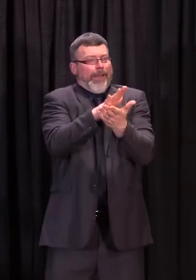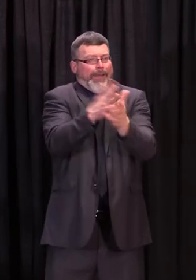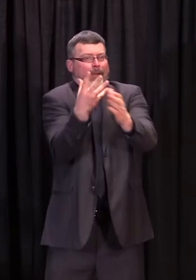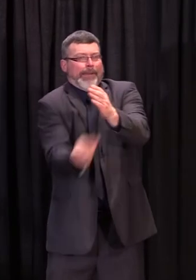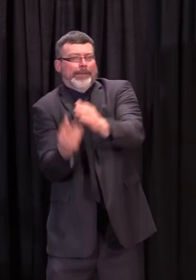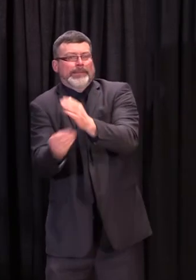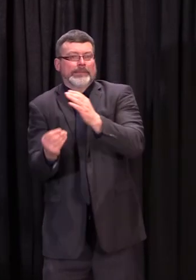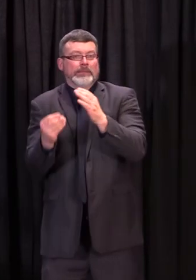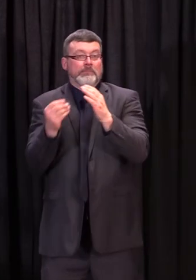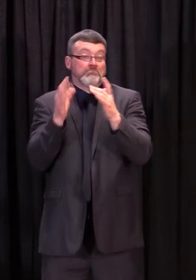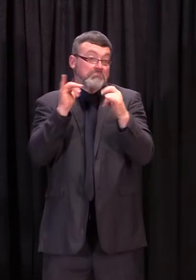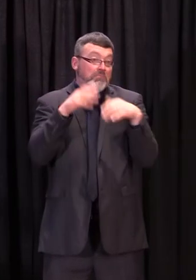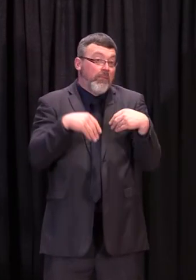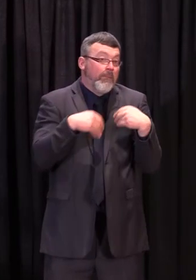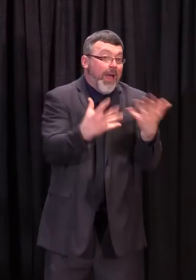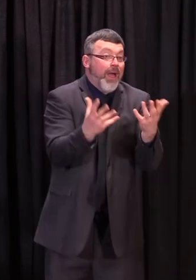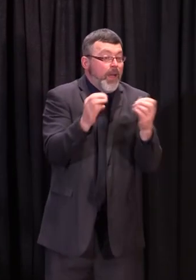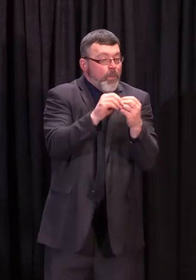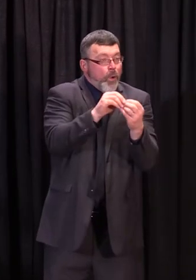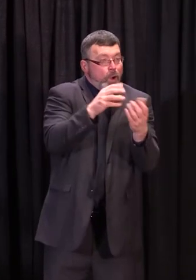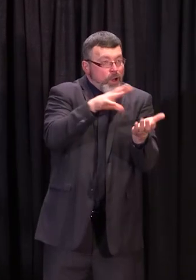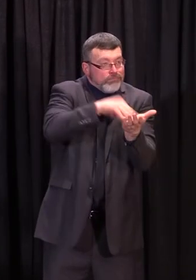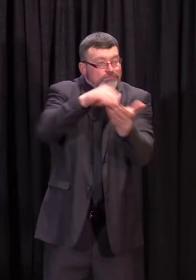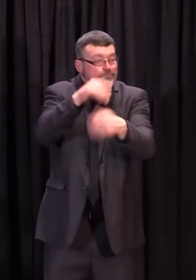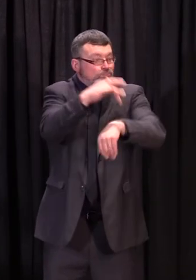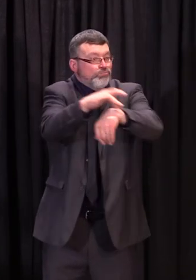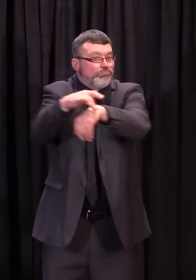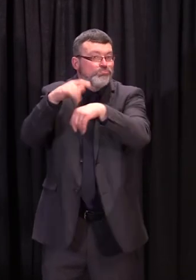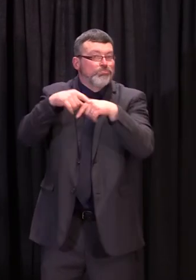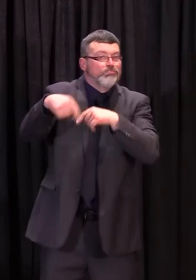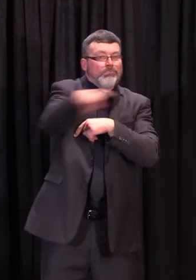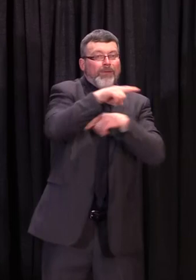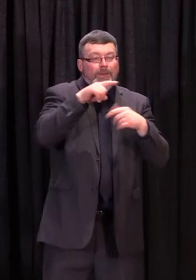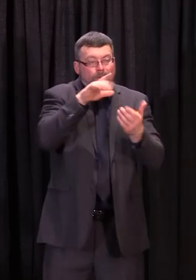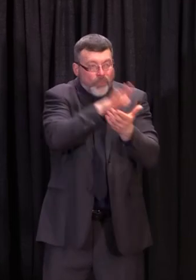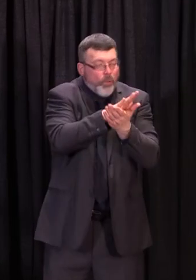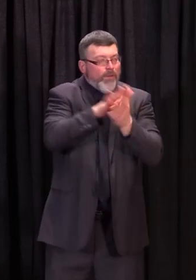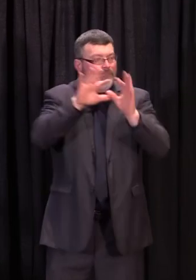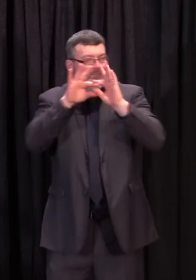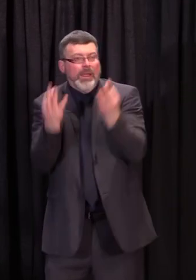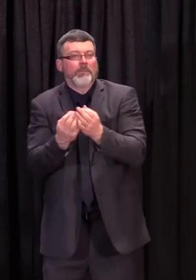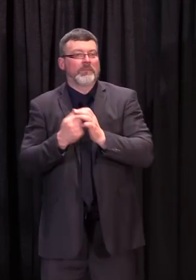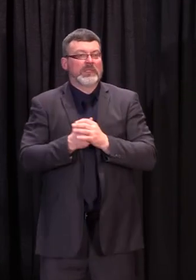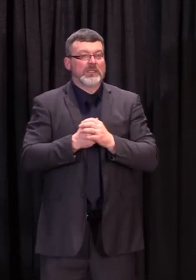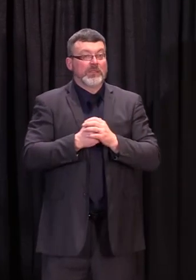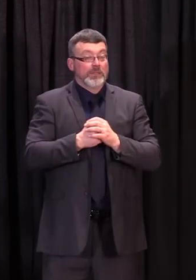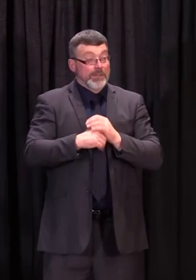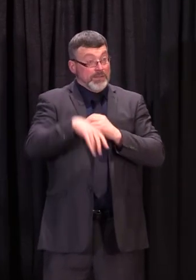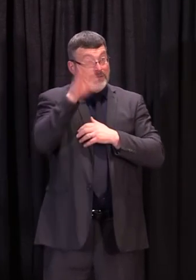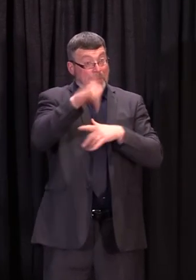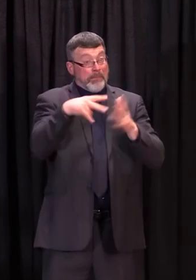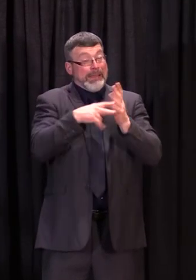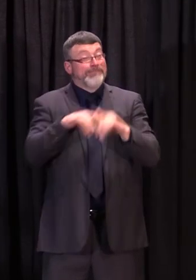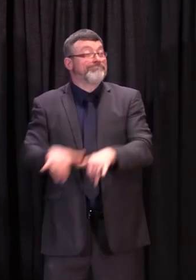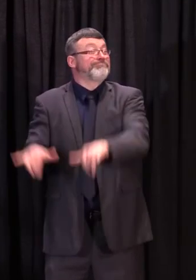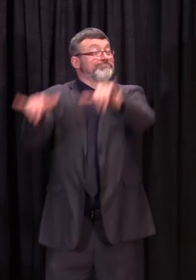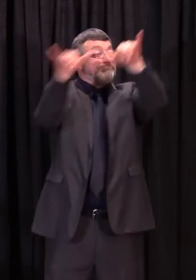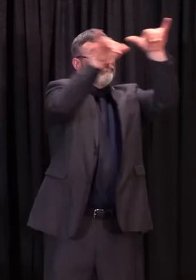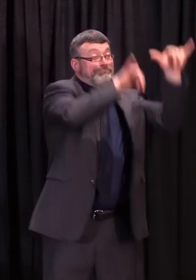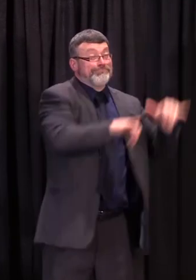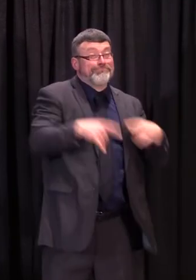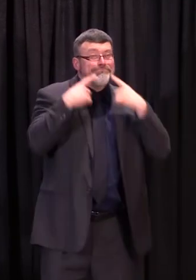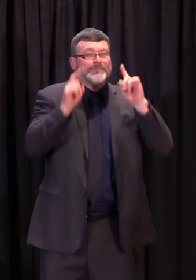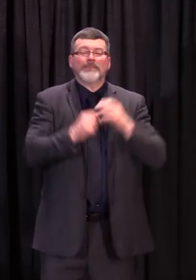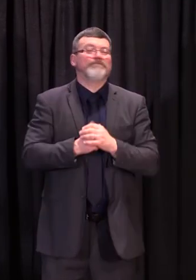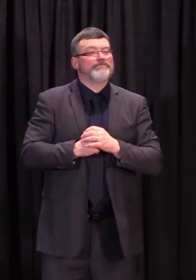and families. But one size isn't going to fit all. We need to continue to be nimble and